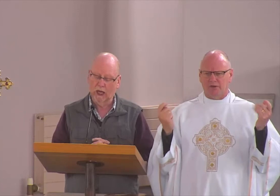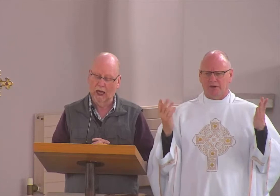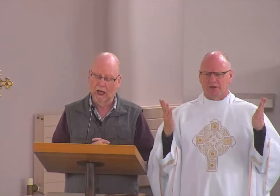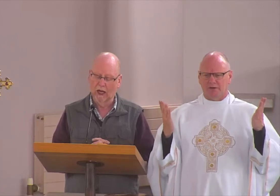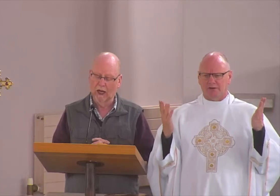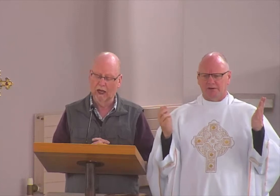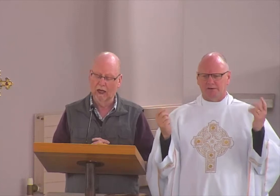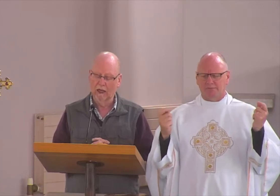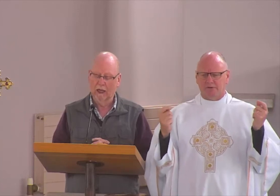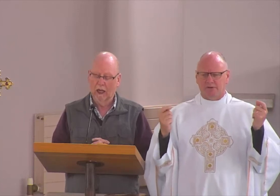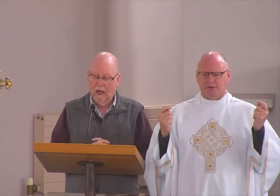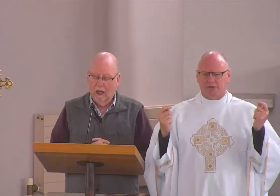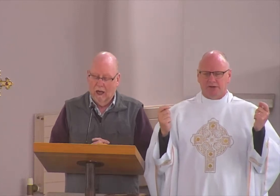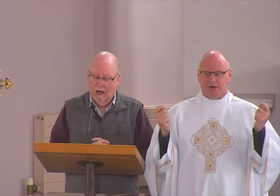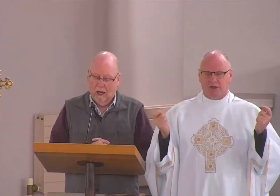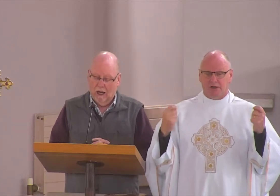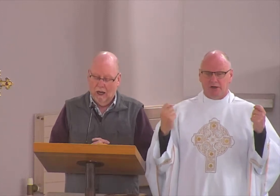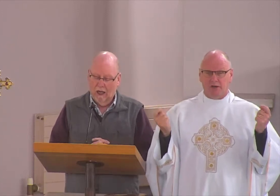alleluia,